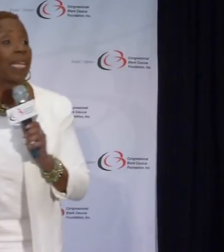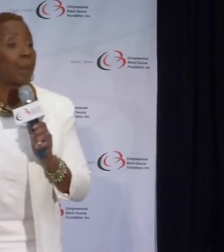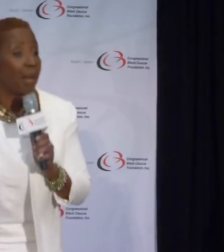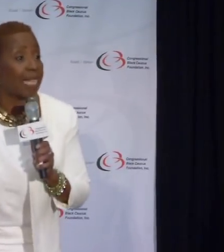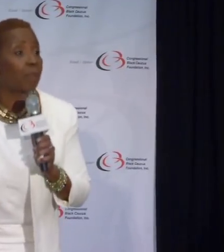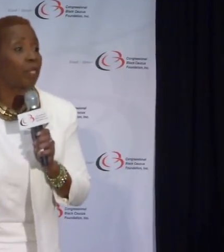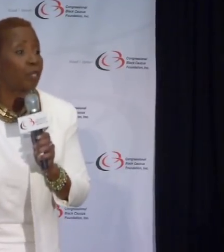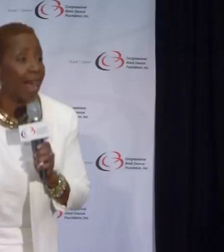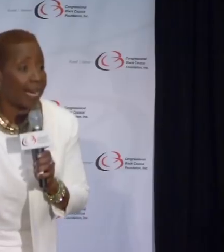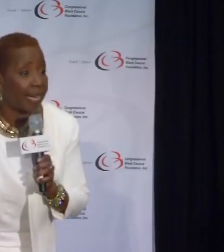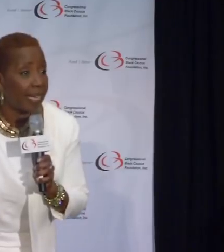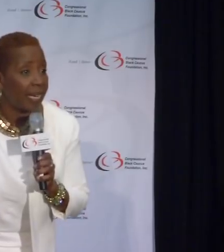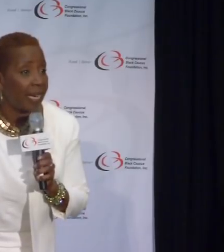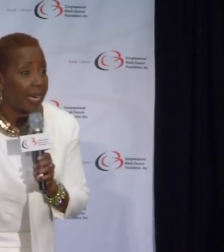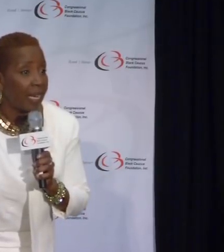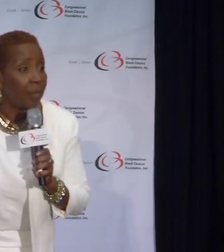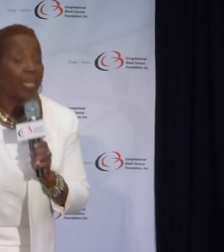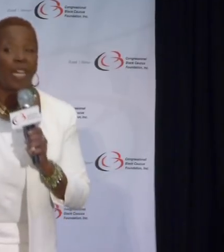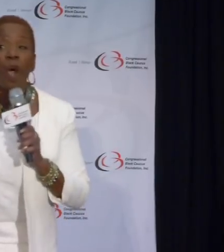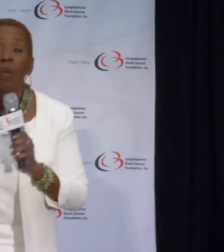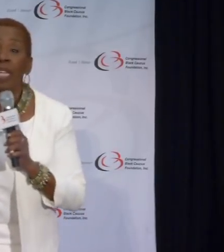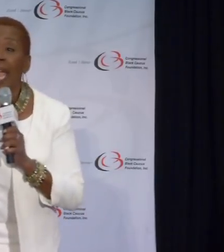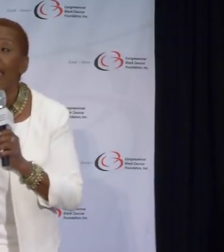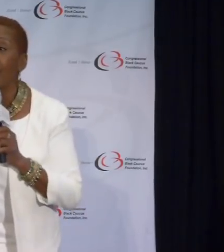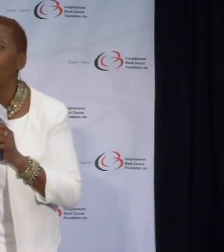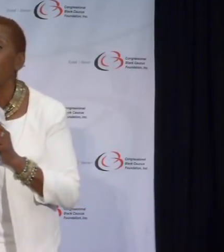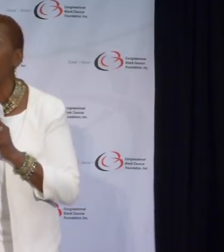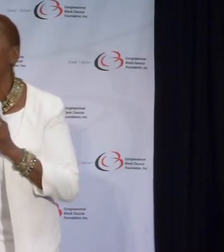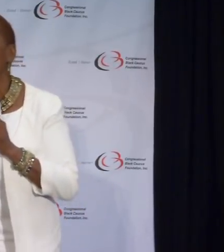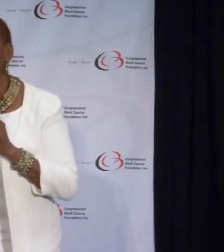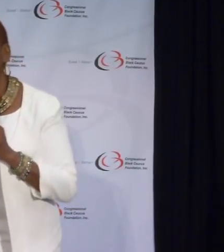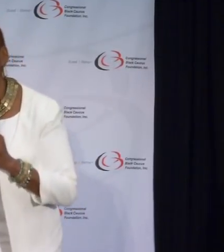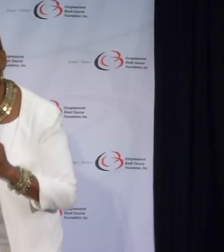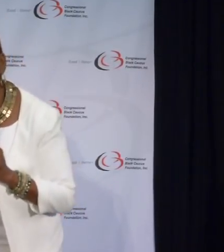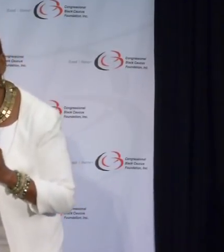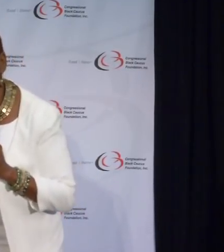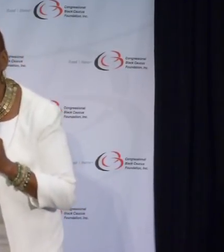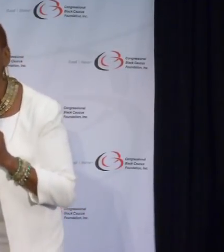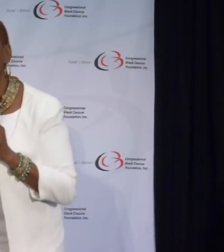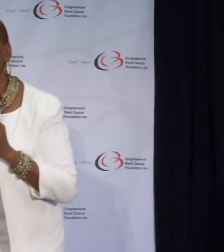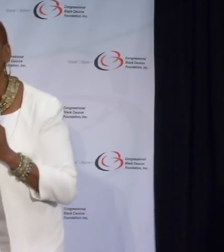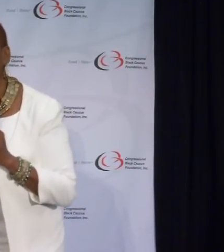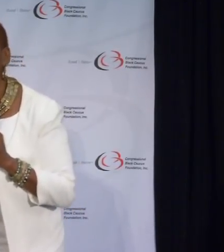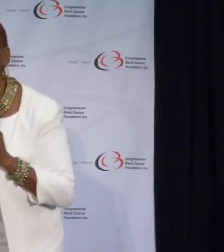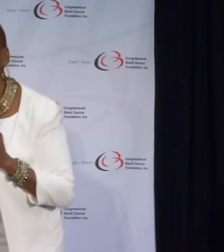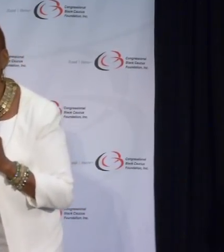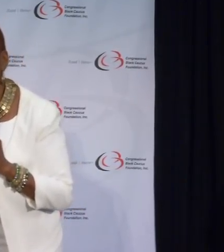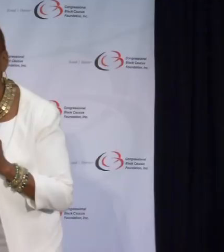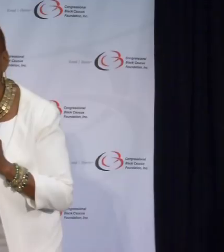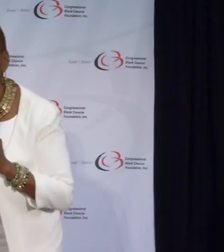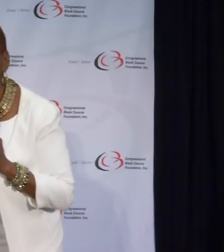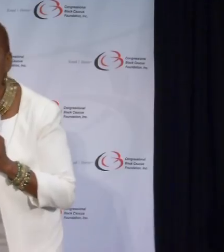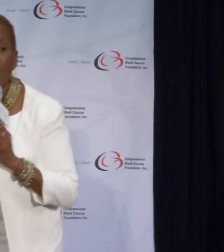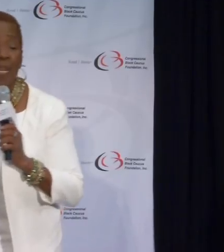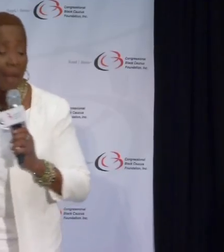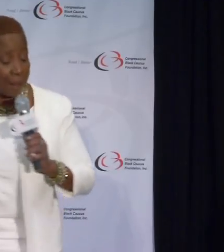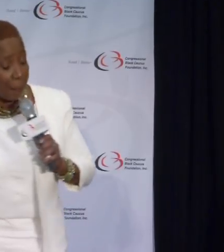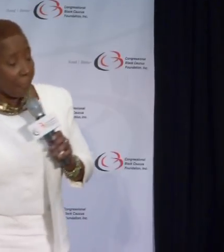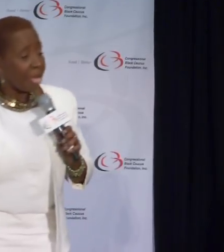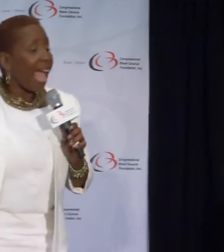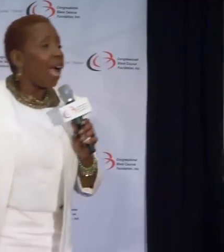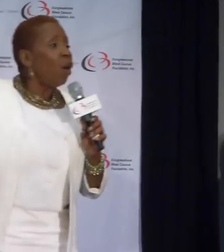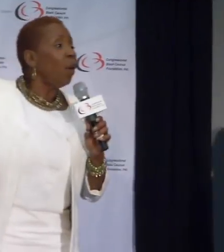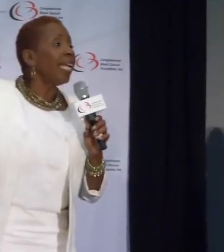that's going to be an impossible track. You can only have what you can see. That's why you gotta be clear. So